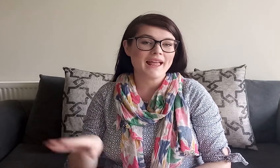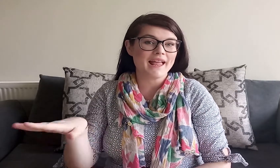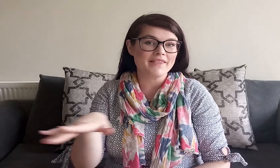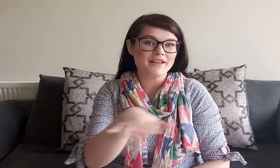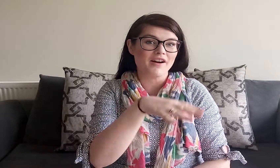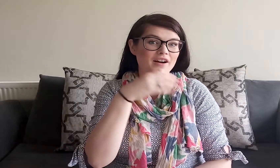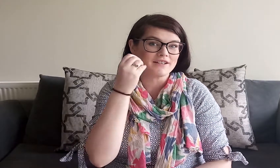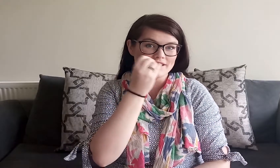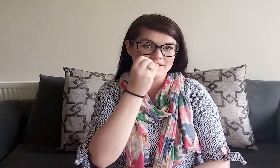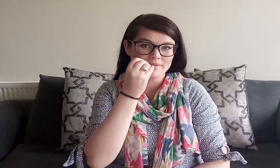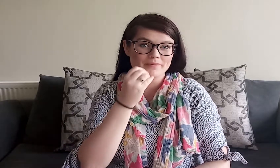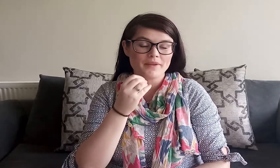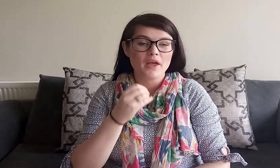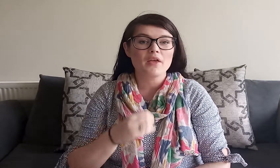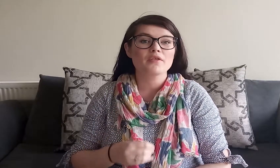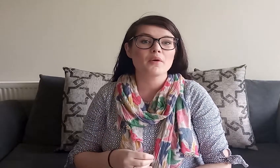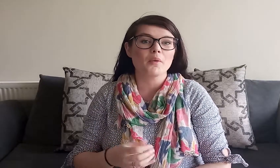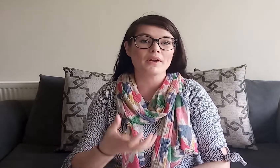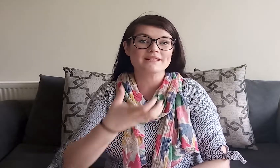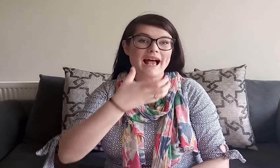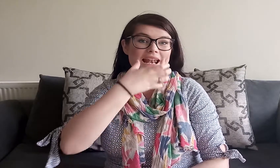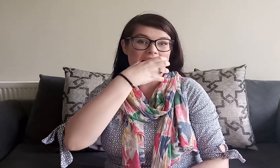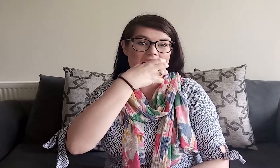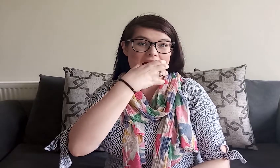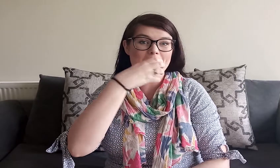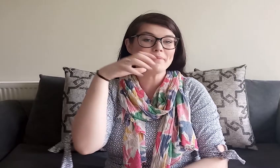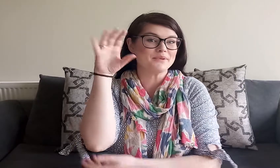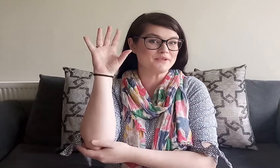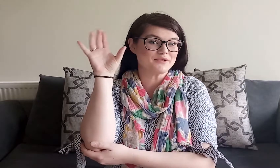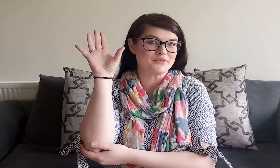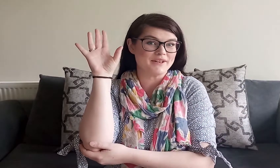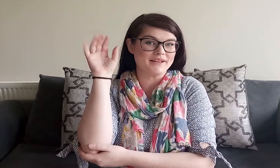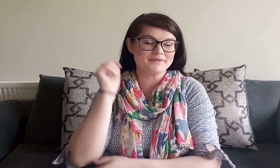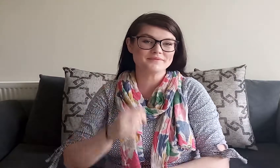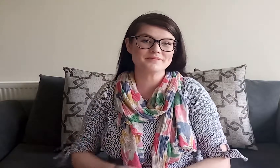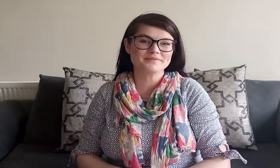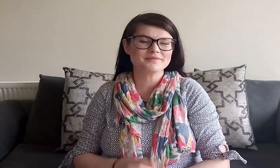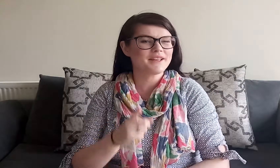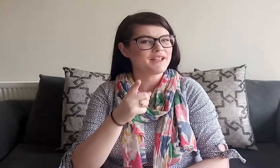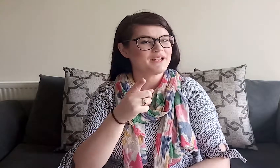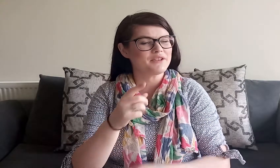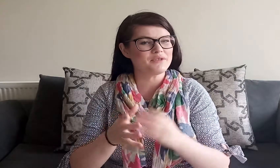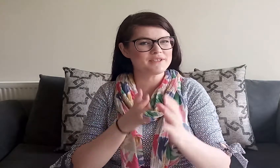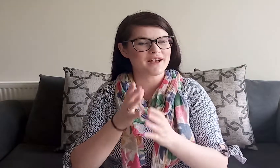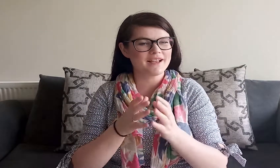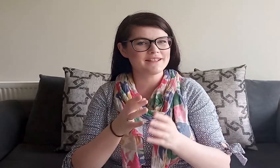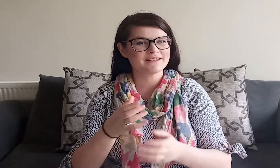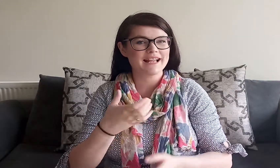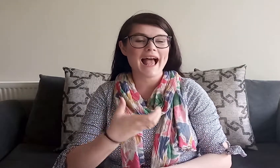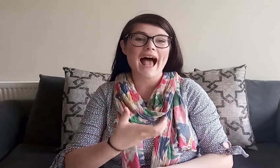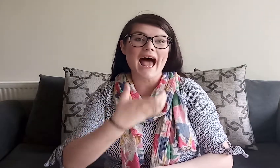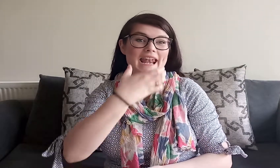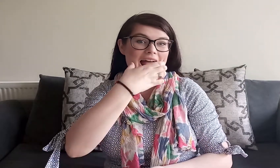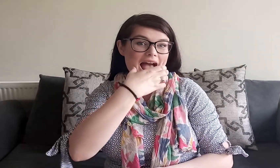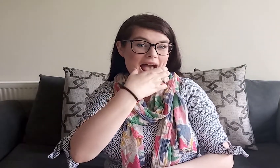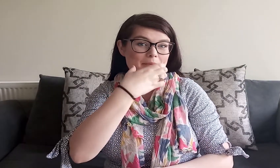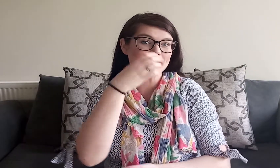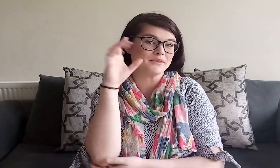In the garden, there was an apple tree. Can you sign? An apple